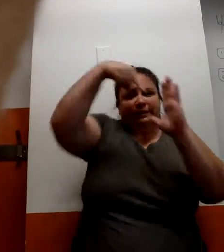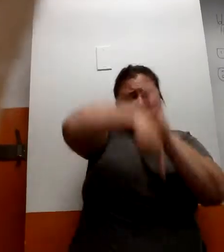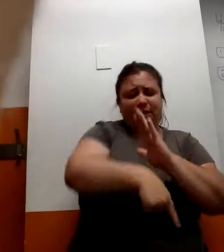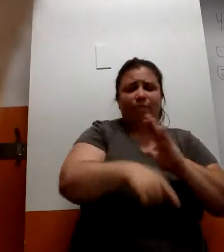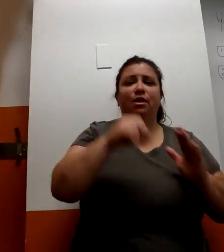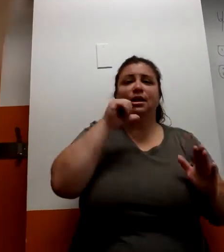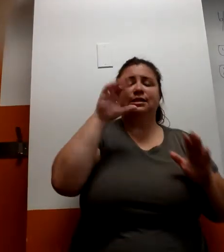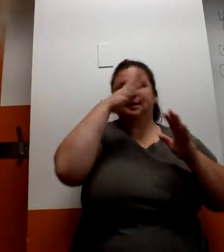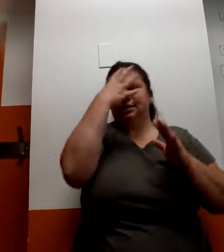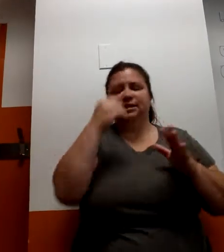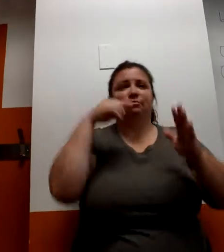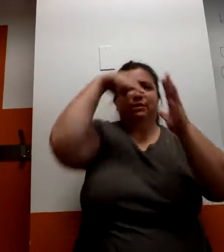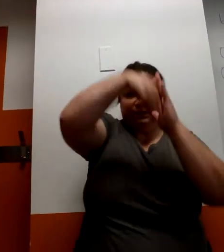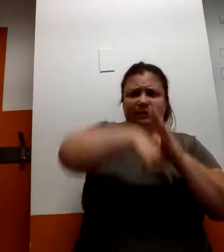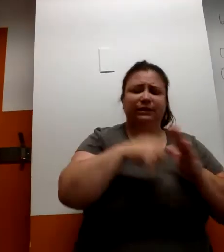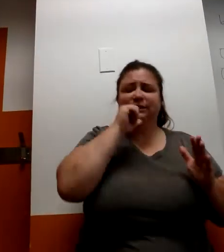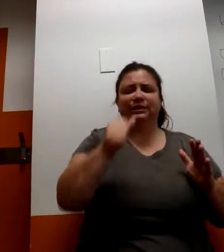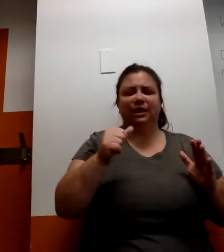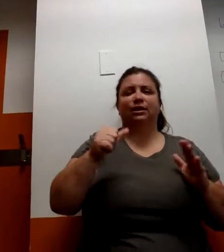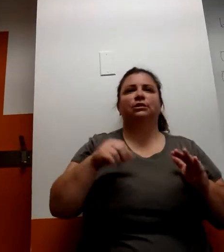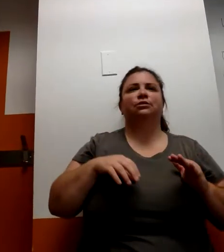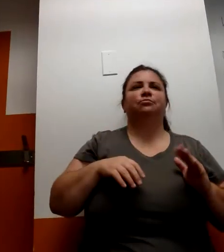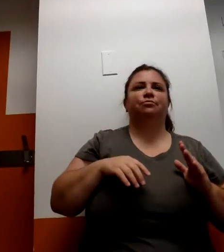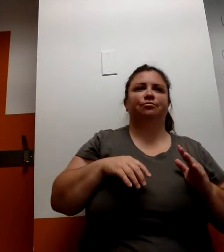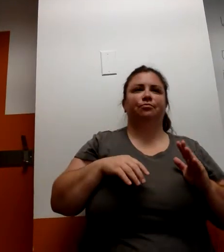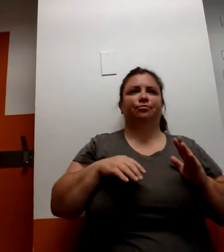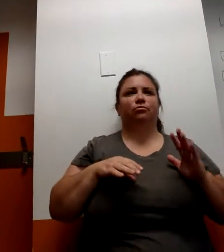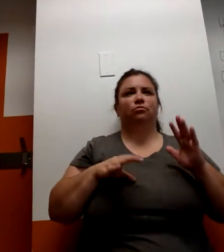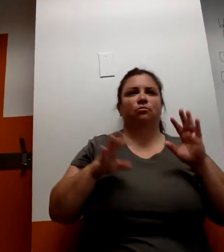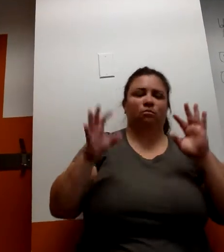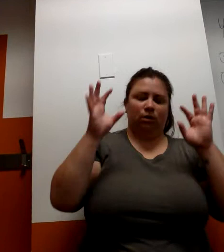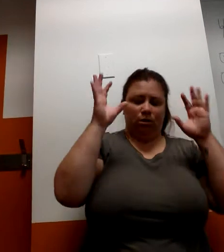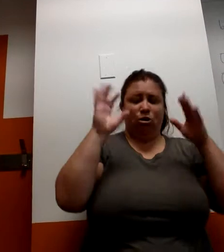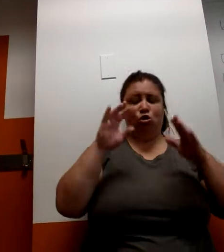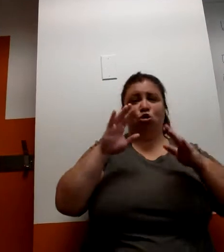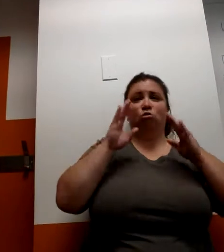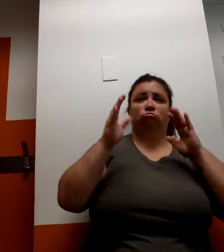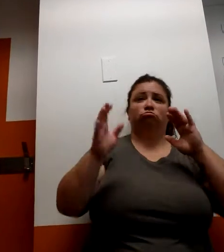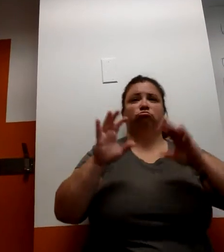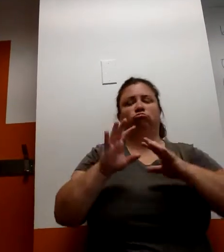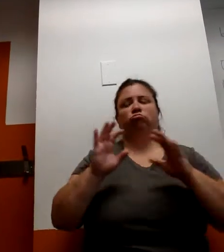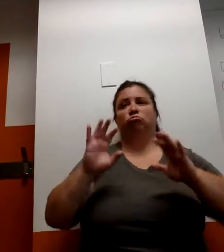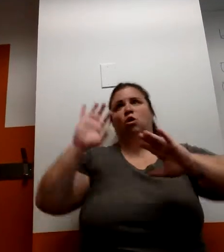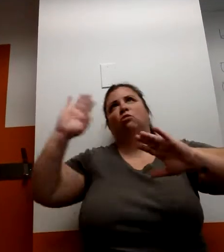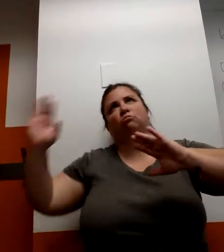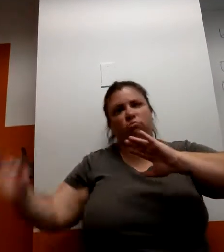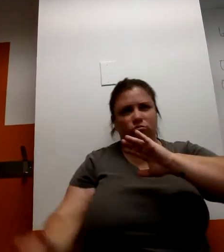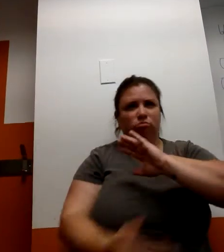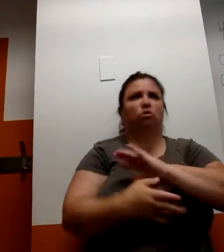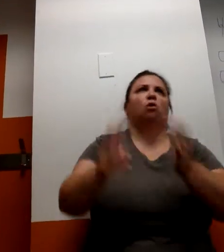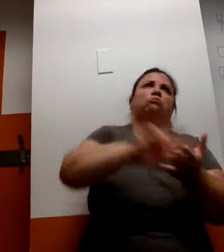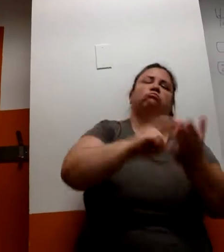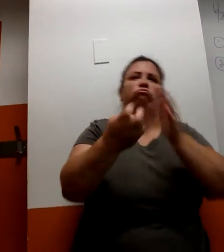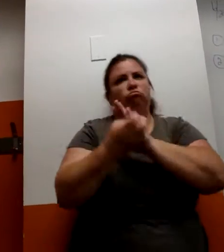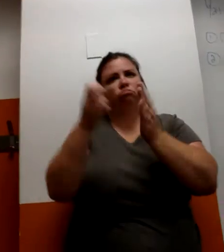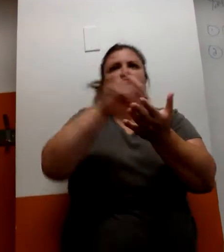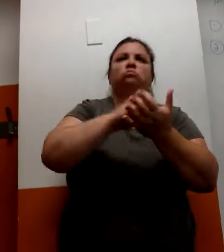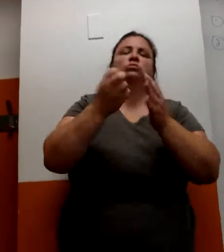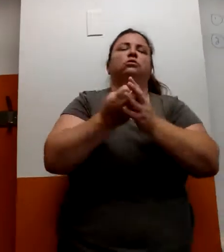I'm not sure. Lack of sleep. Lack of sleep. It's always a choice. How many people can fall asleep when they go lie down and